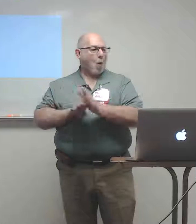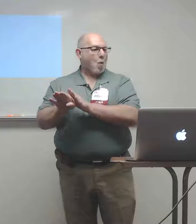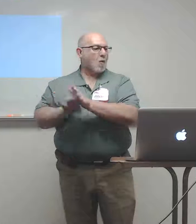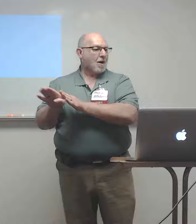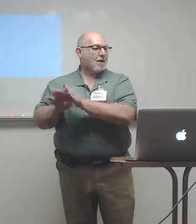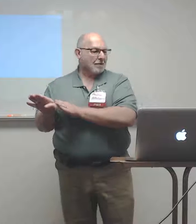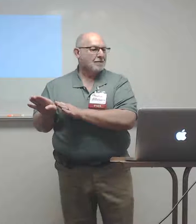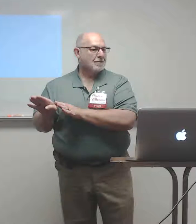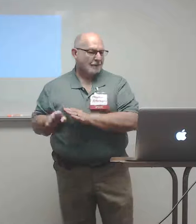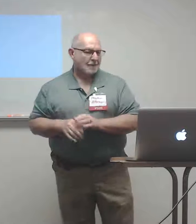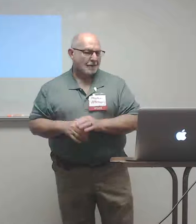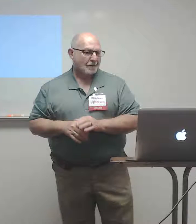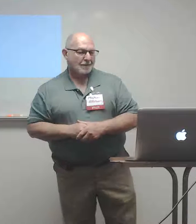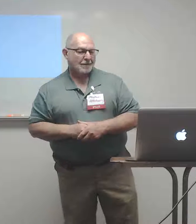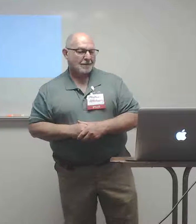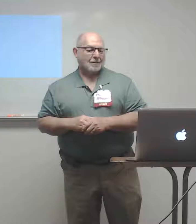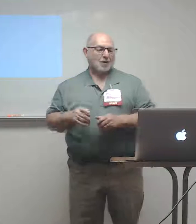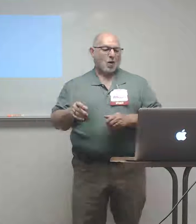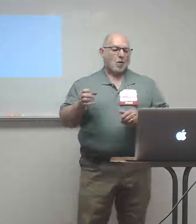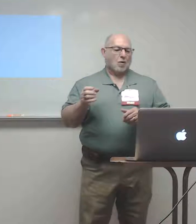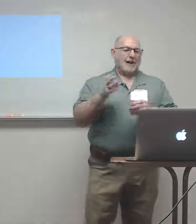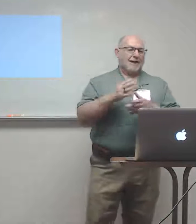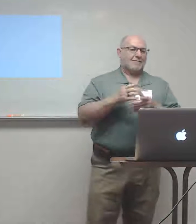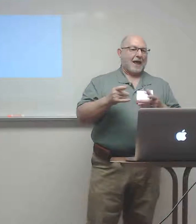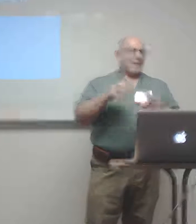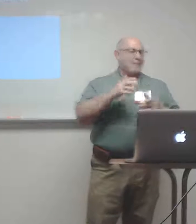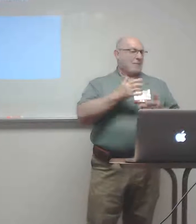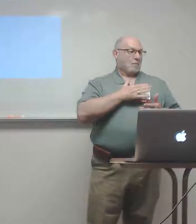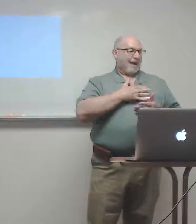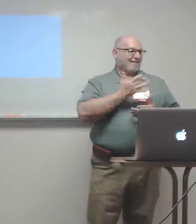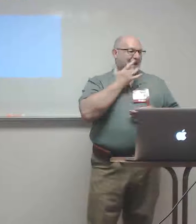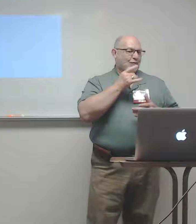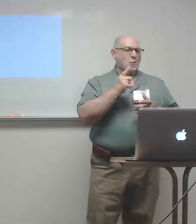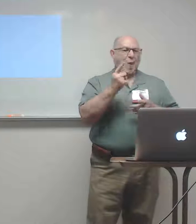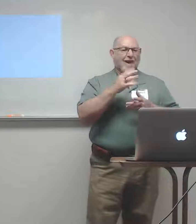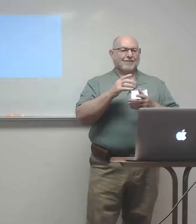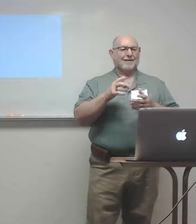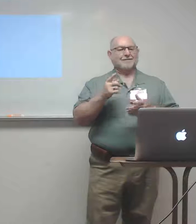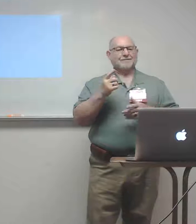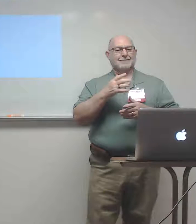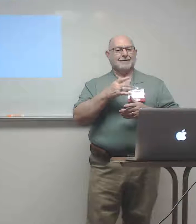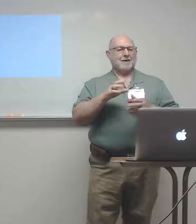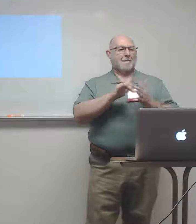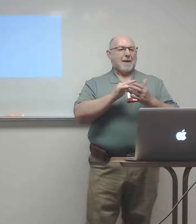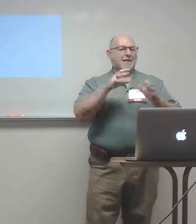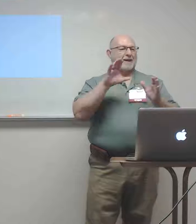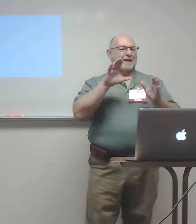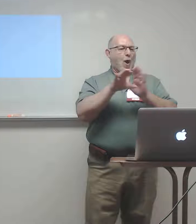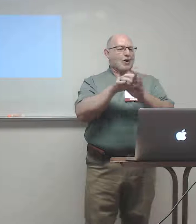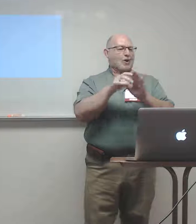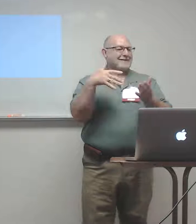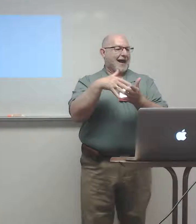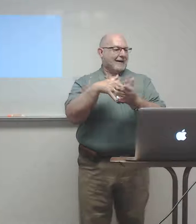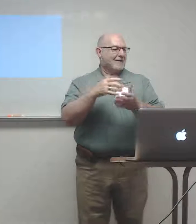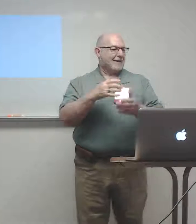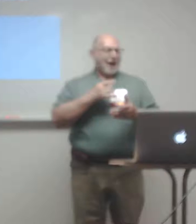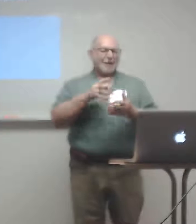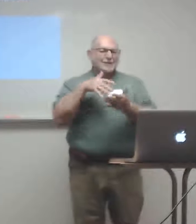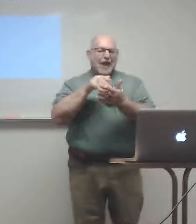own. So many of like my favorite one of the Bible characters that I like to think